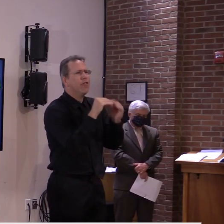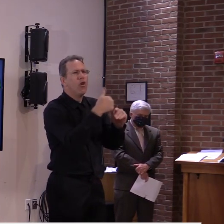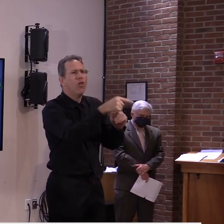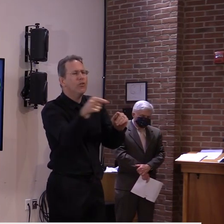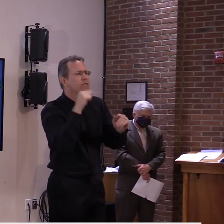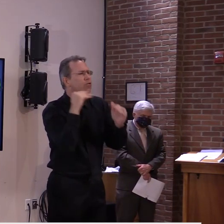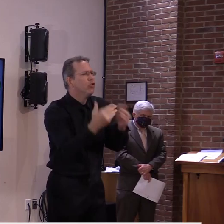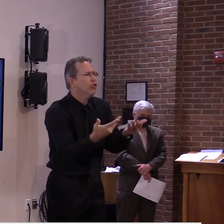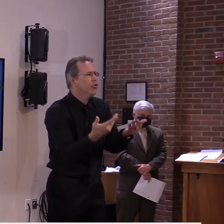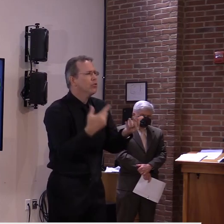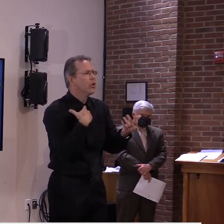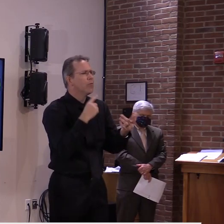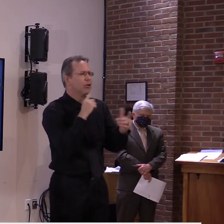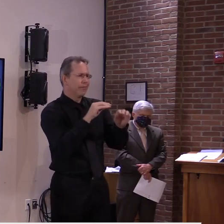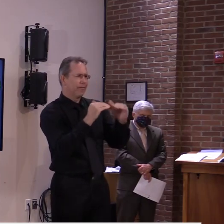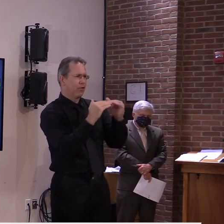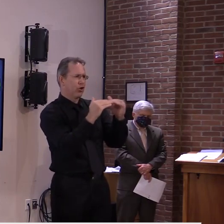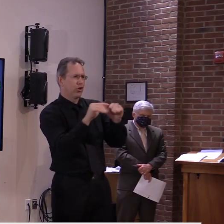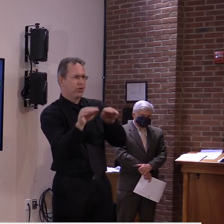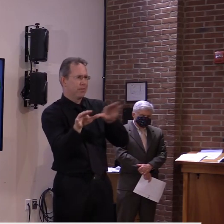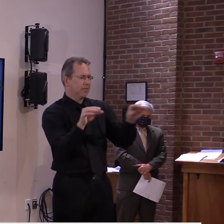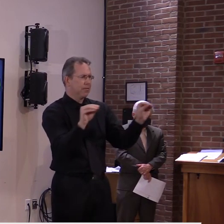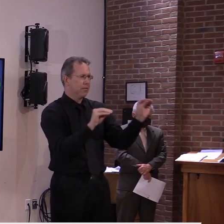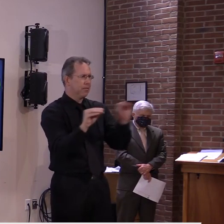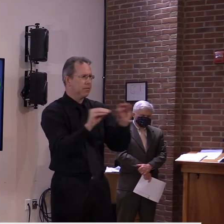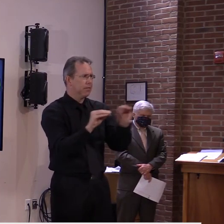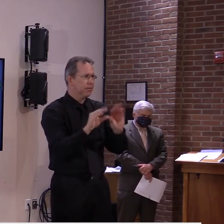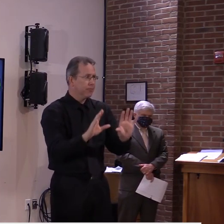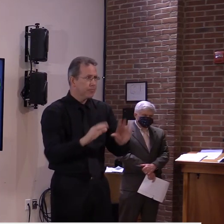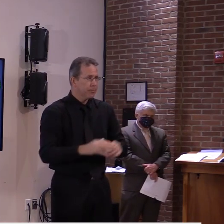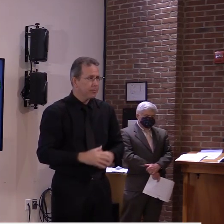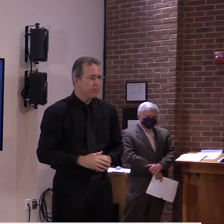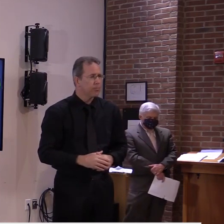Okay, great. Thank you. Stuart Ledbetter.